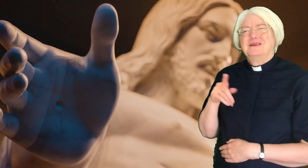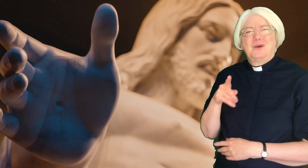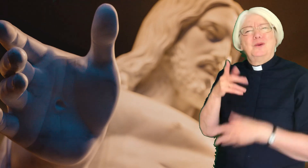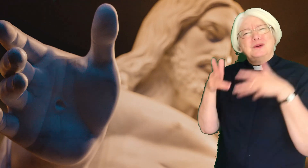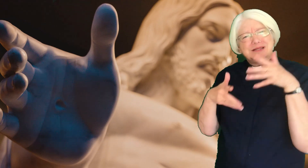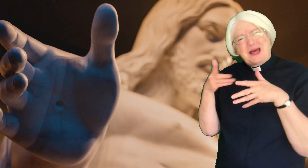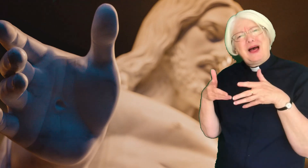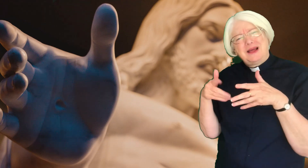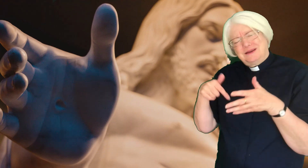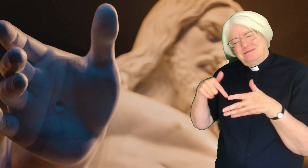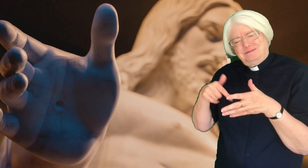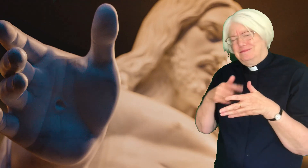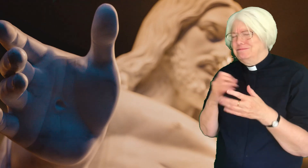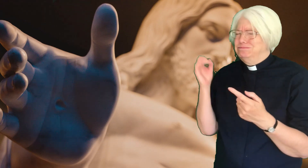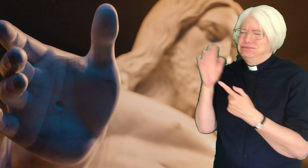for everything.